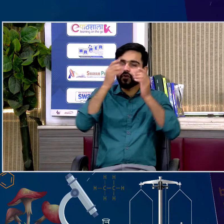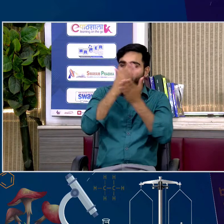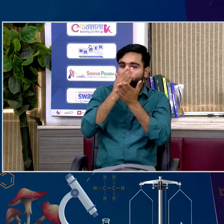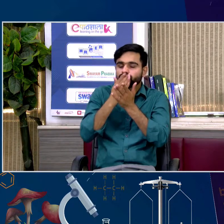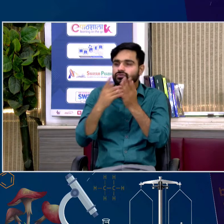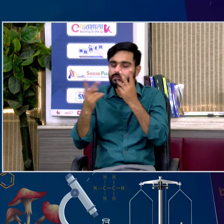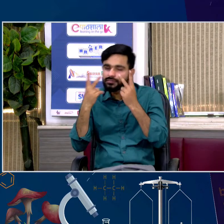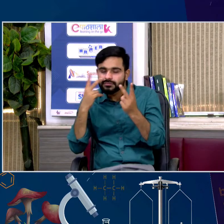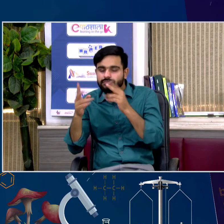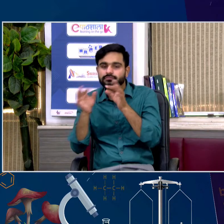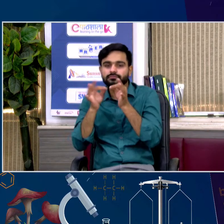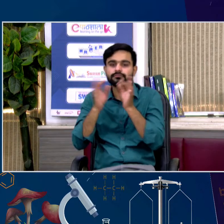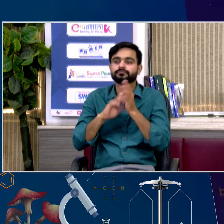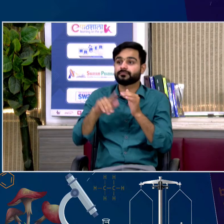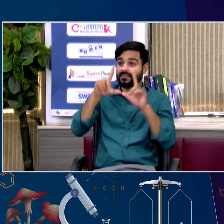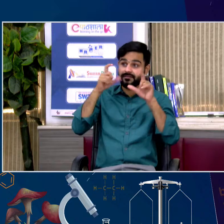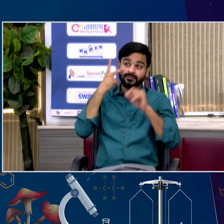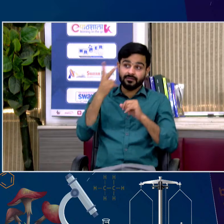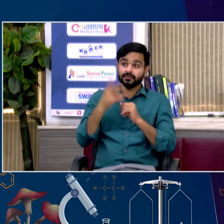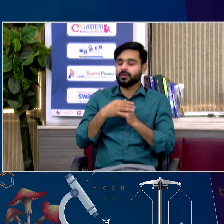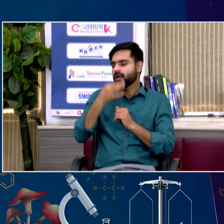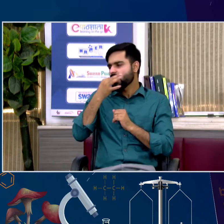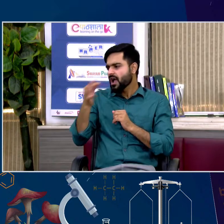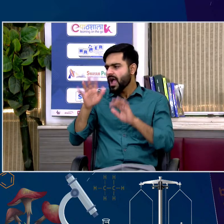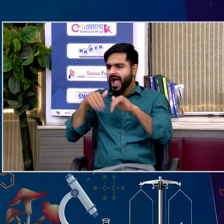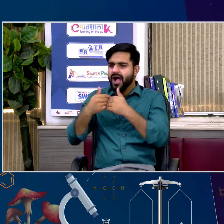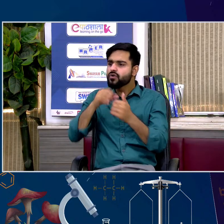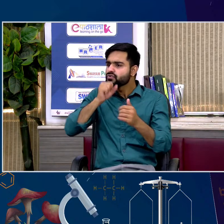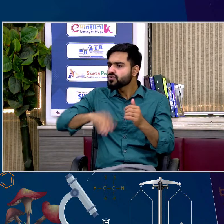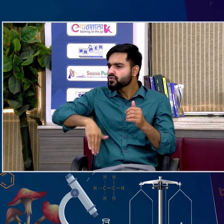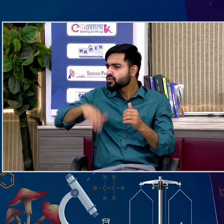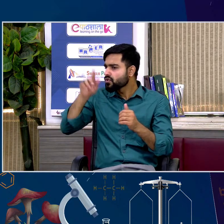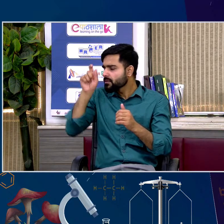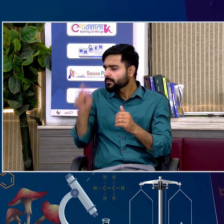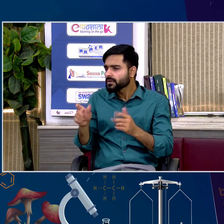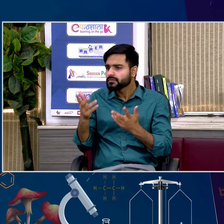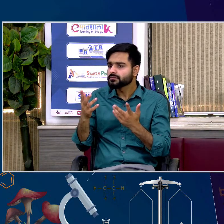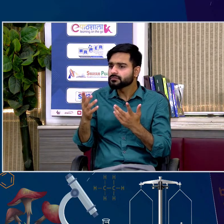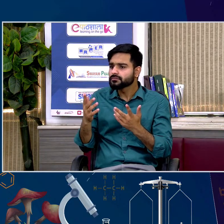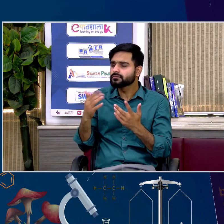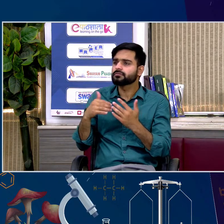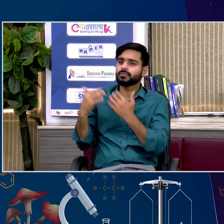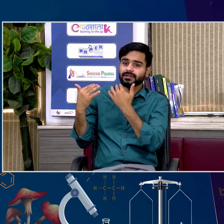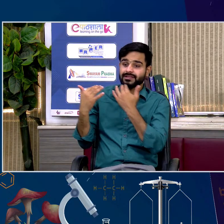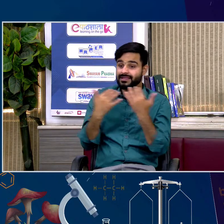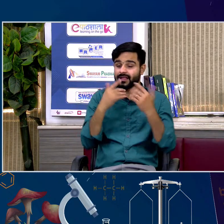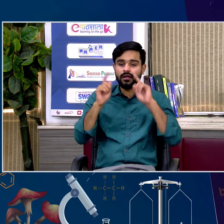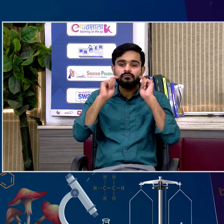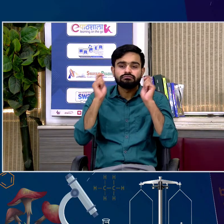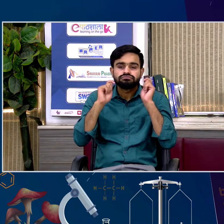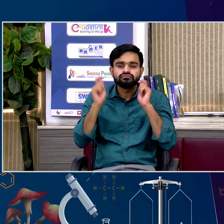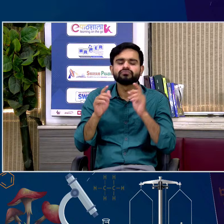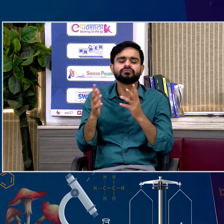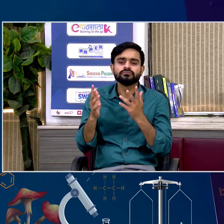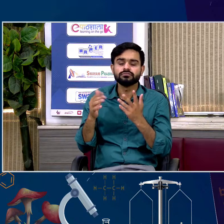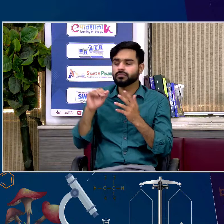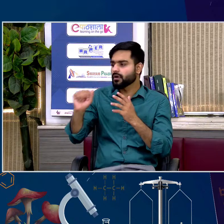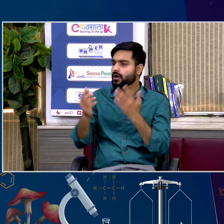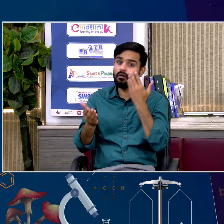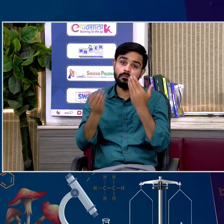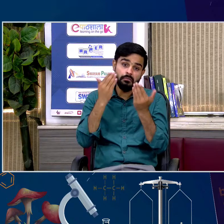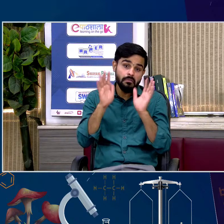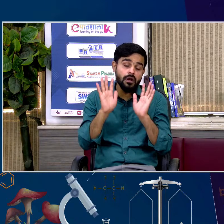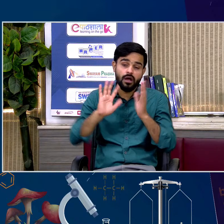them infer. Like in this picture, you could ask, how old is this person's birthday is going to be celebrated? Now, it may not